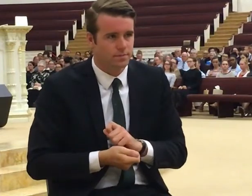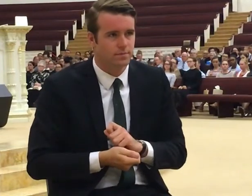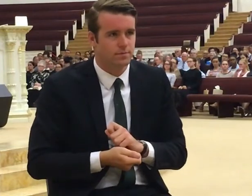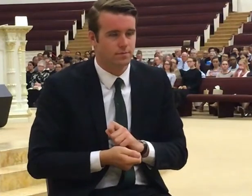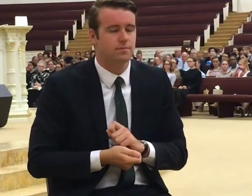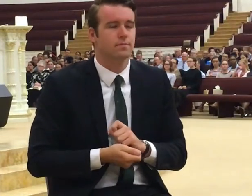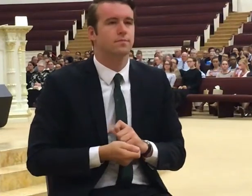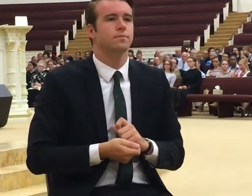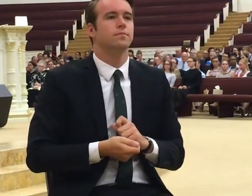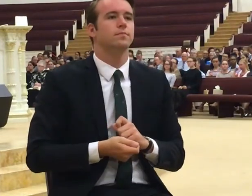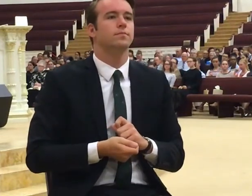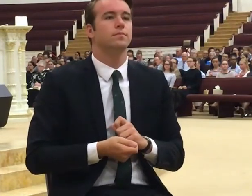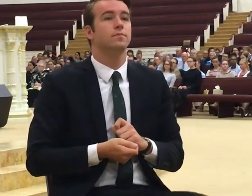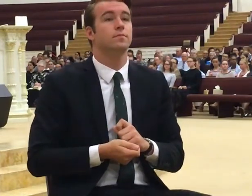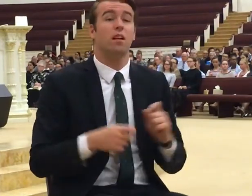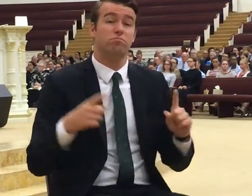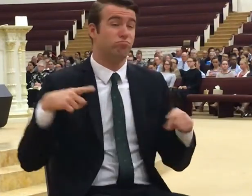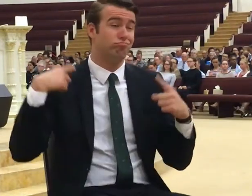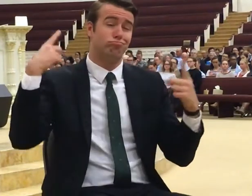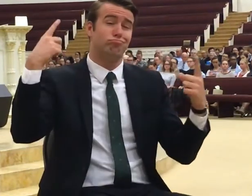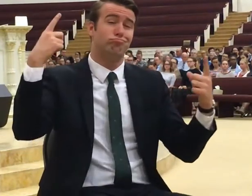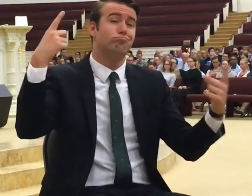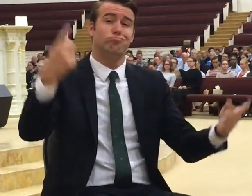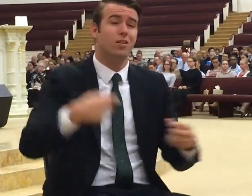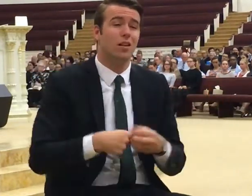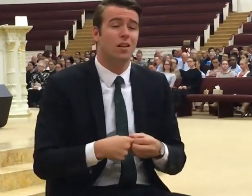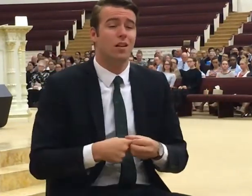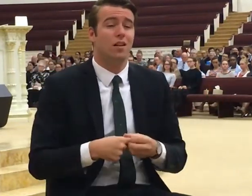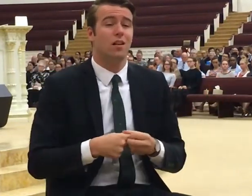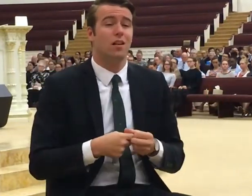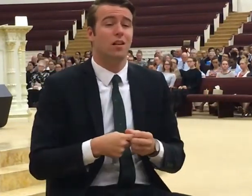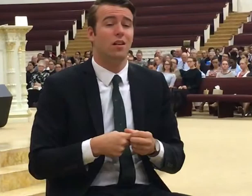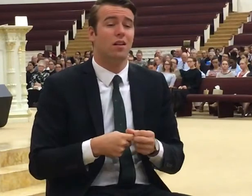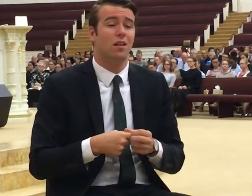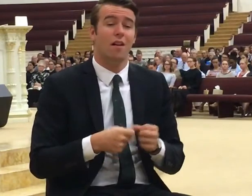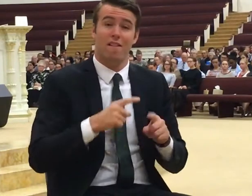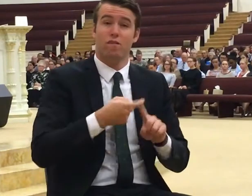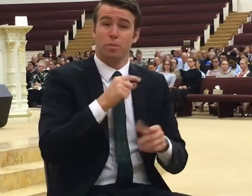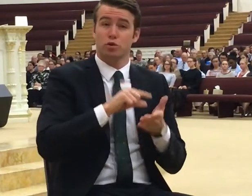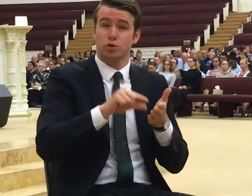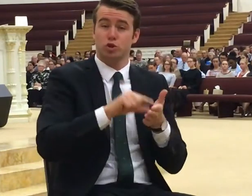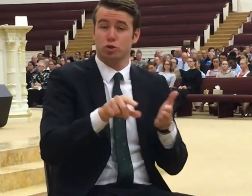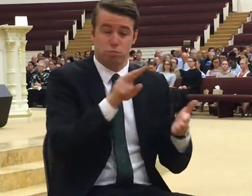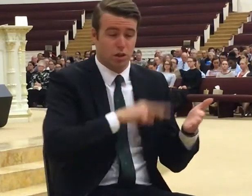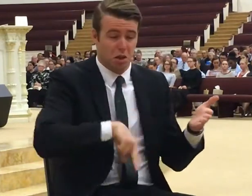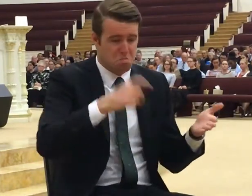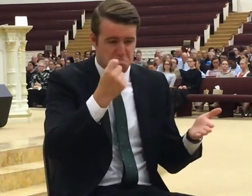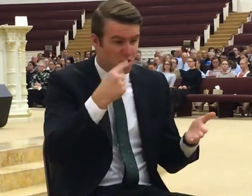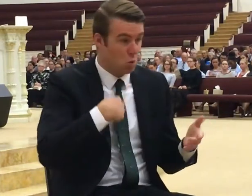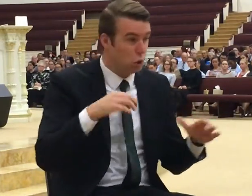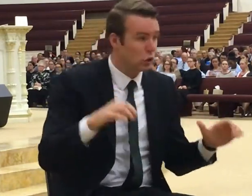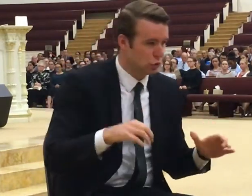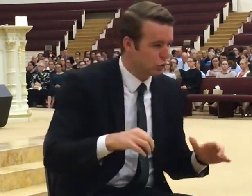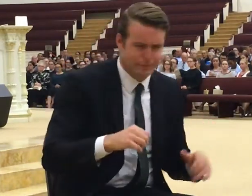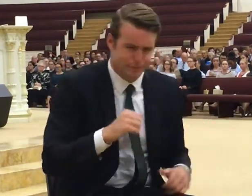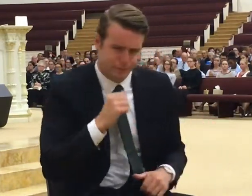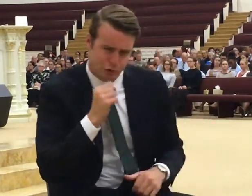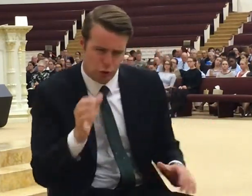And what have been long held understandings from Scripture are